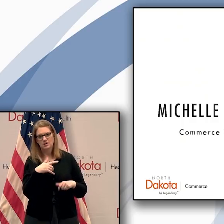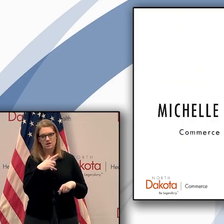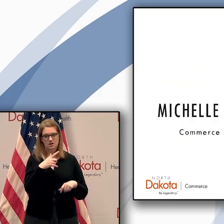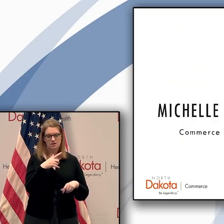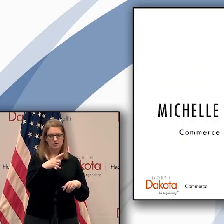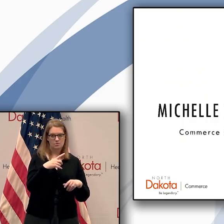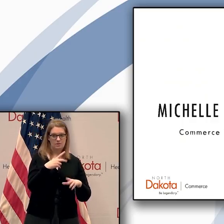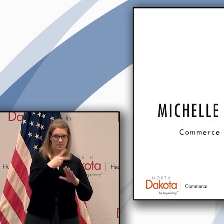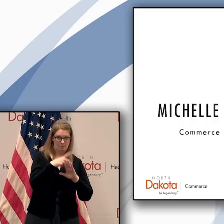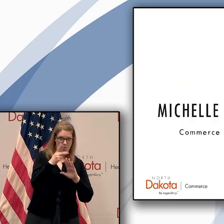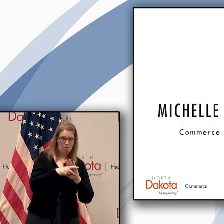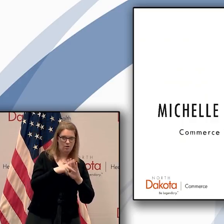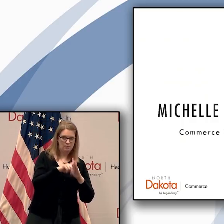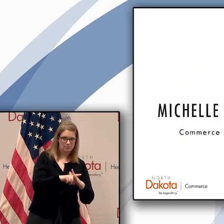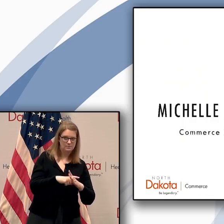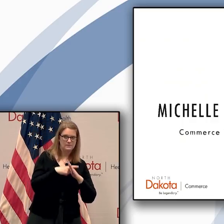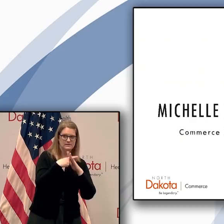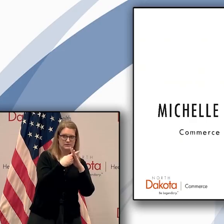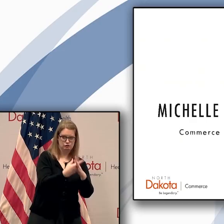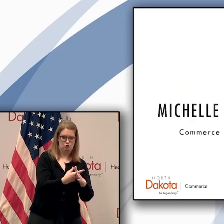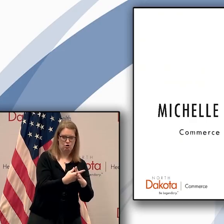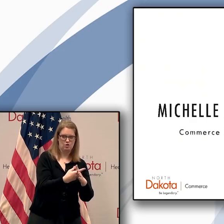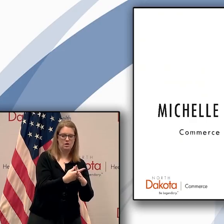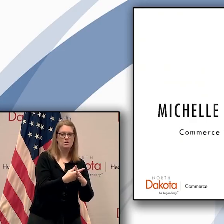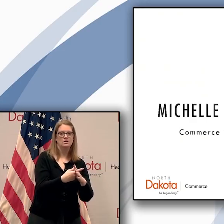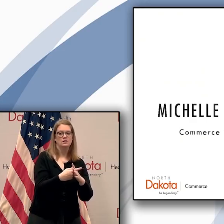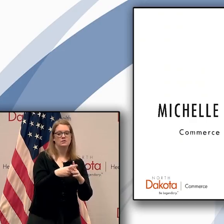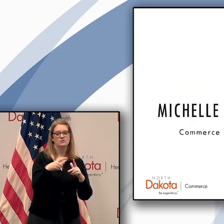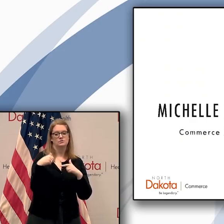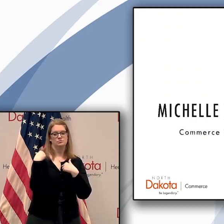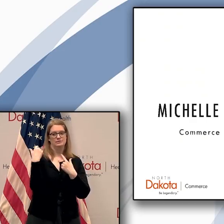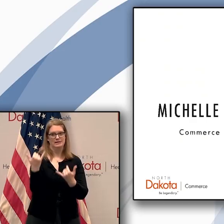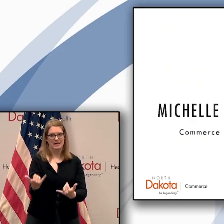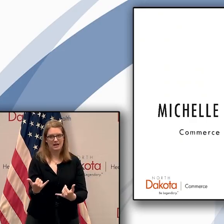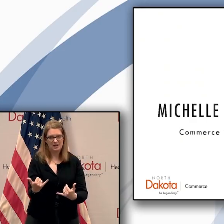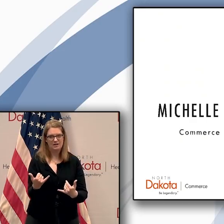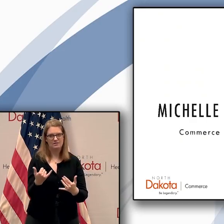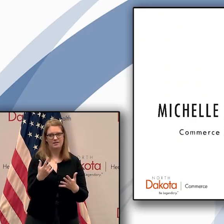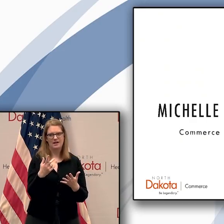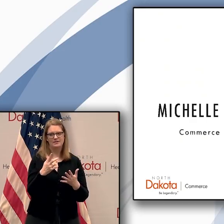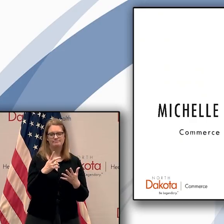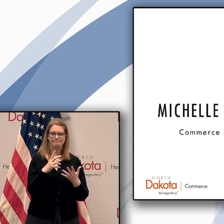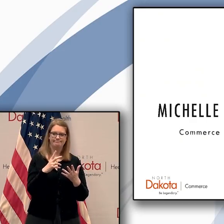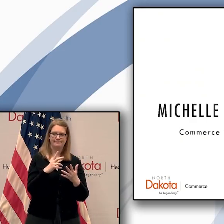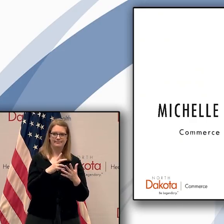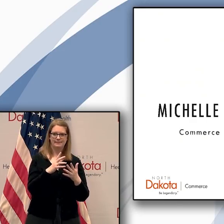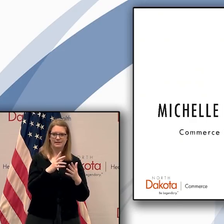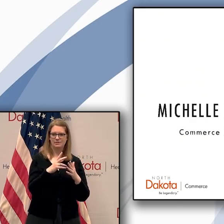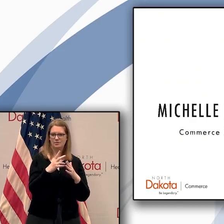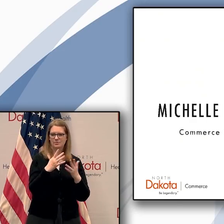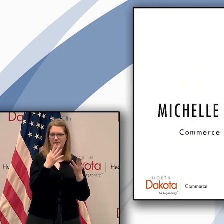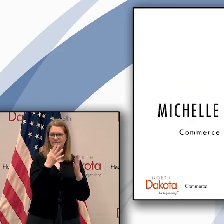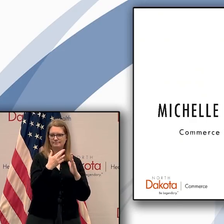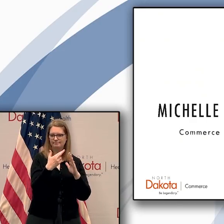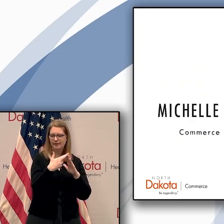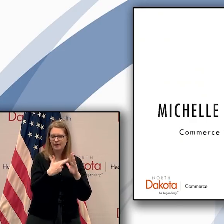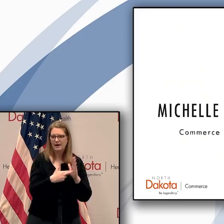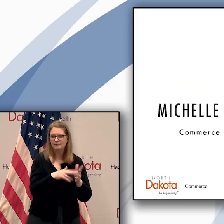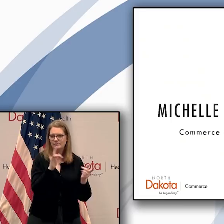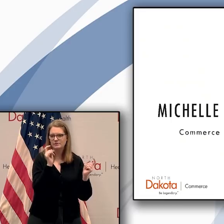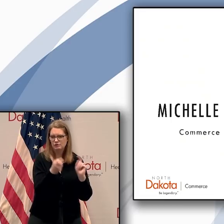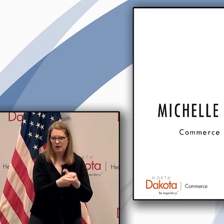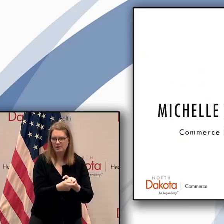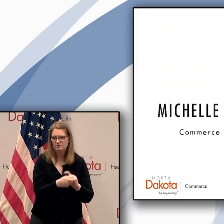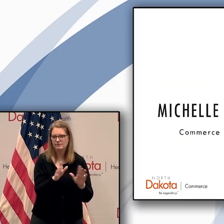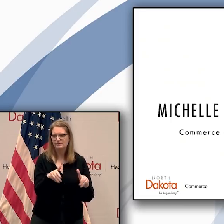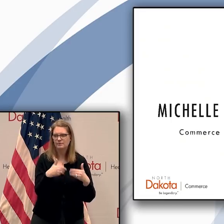was launched in mid-March until today. But I'd like to believe that it's not given false hope. We are aware of a number of businesses in